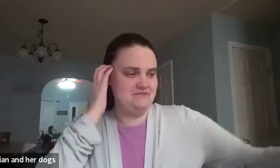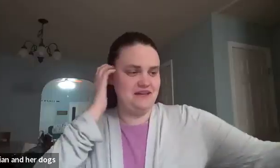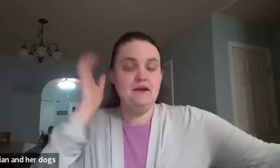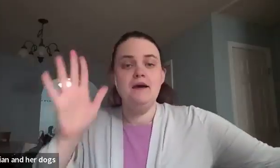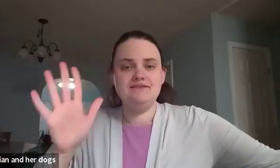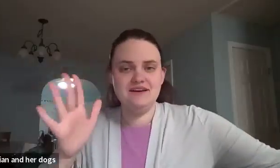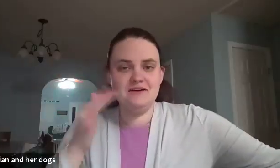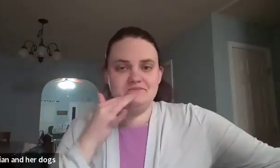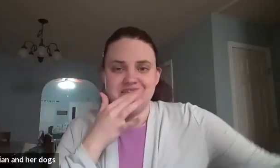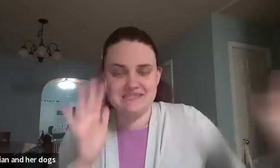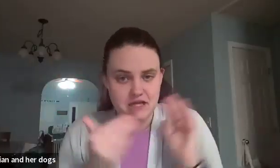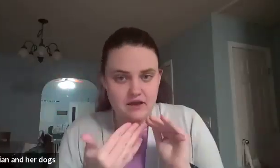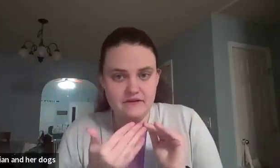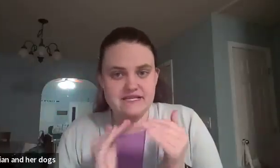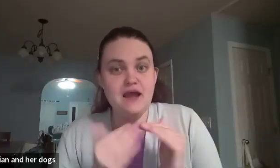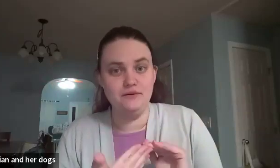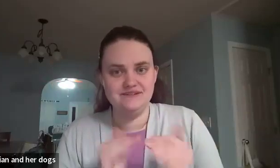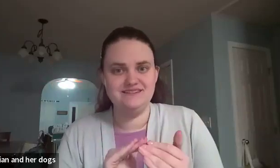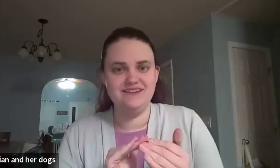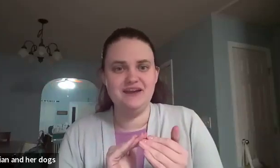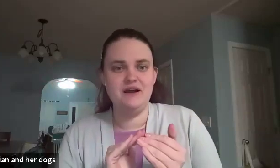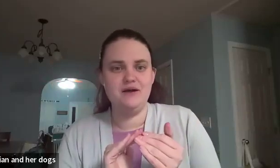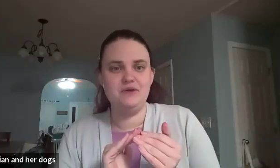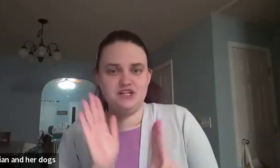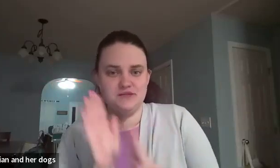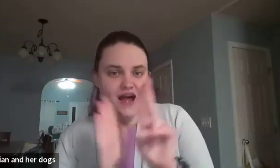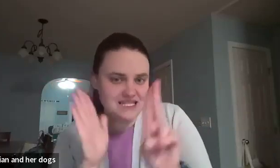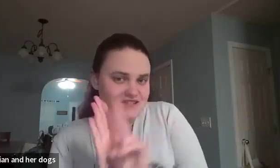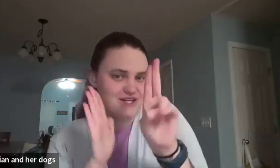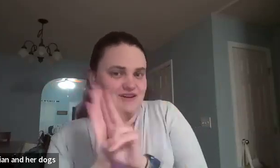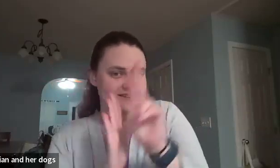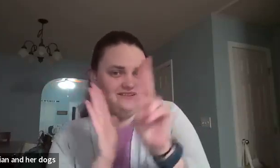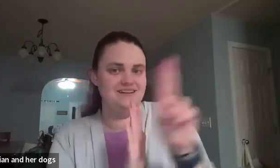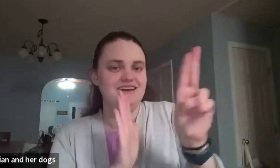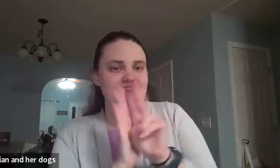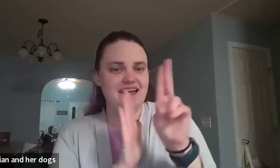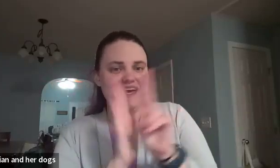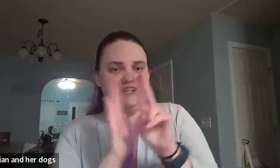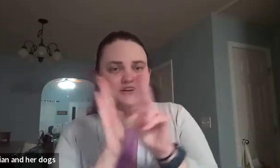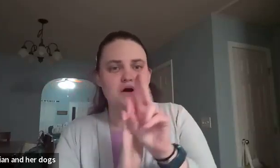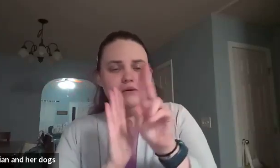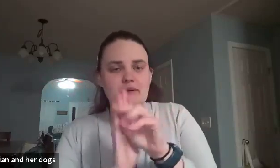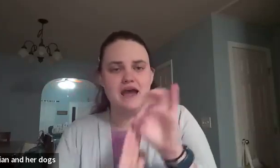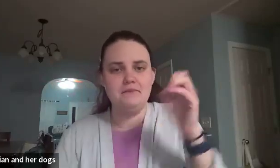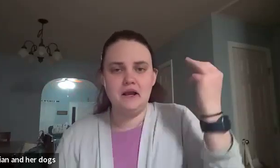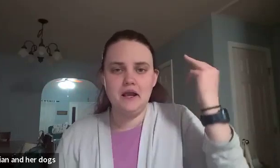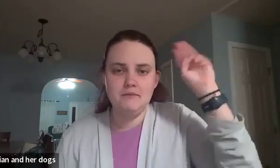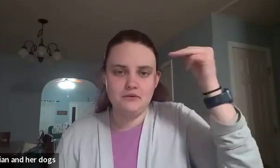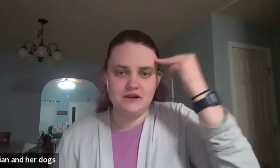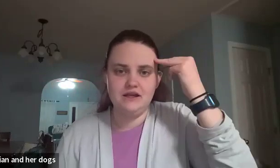what I'm thinking. The towns, like when I talked about Huntsville, and you know, we had